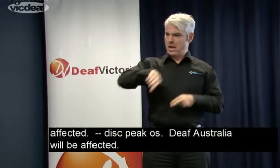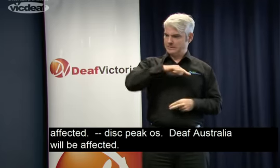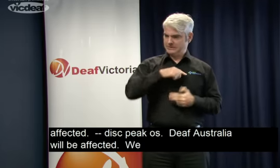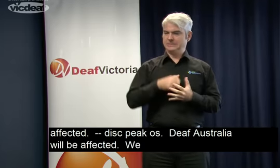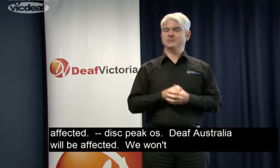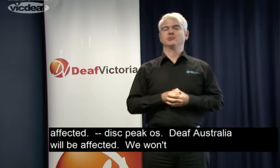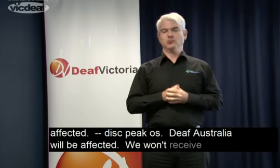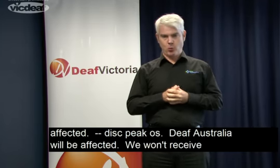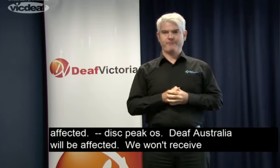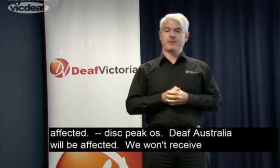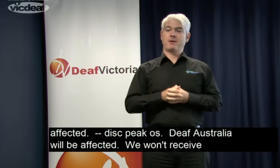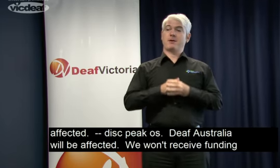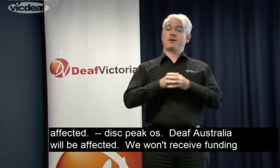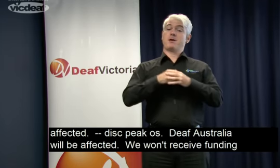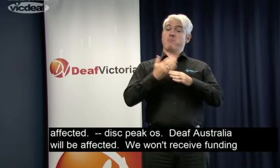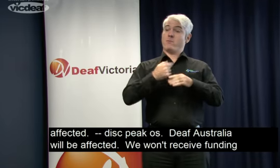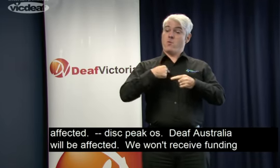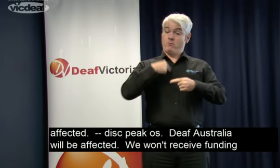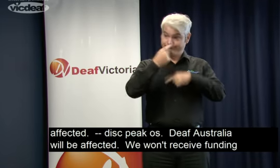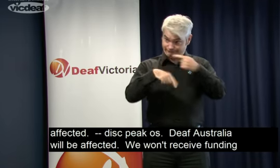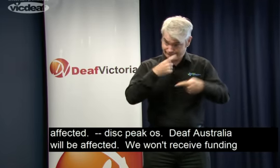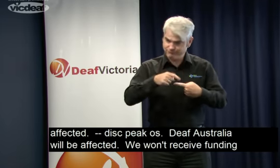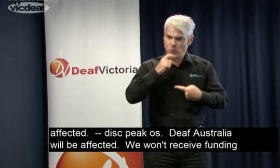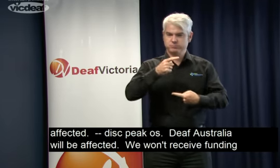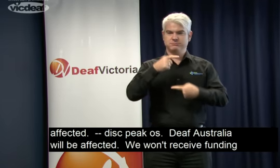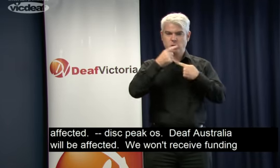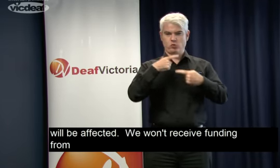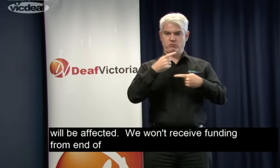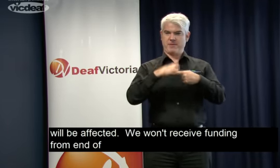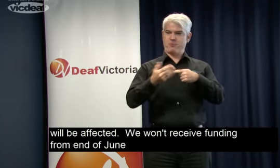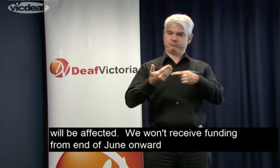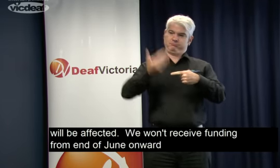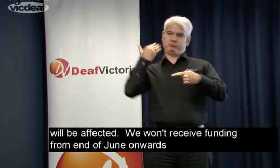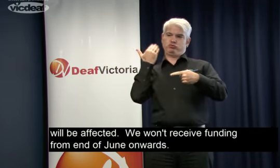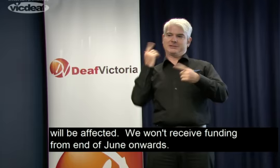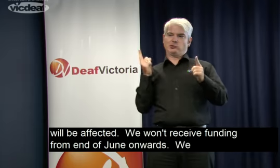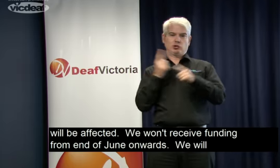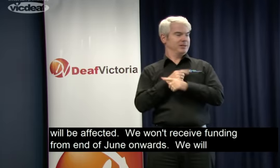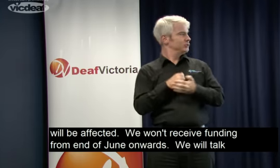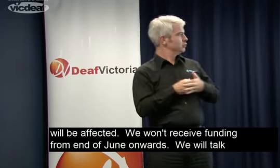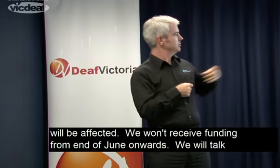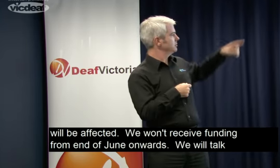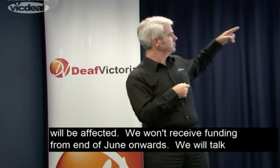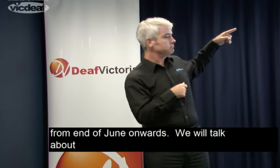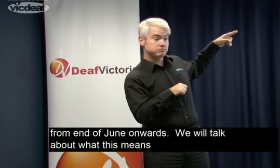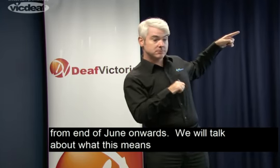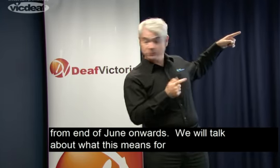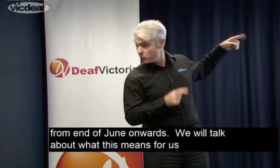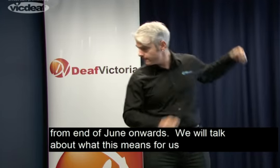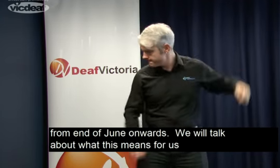going to talk to you about what this actually means for us as an organisation. And once we've explained that, we'll also talk about the recent changes.